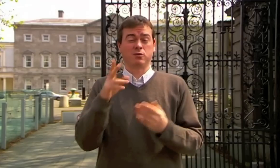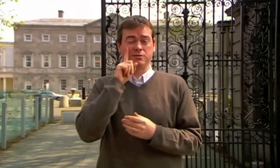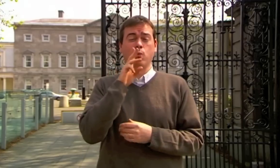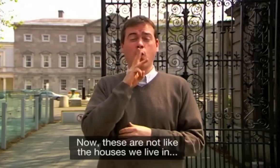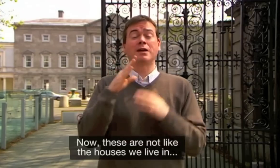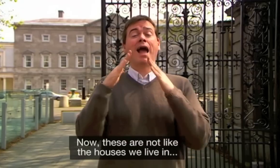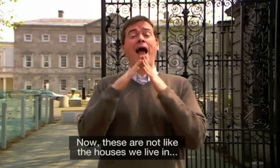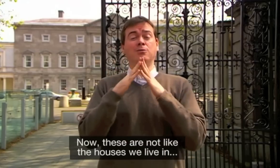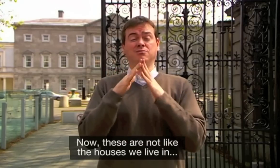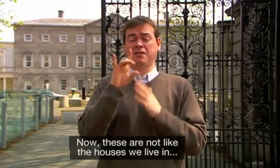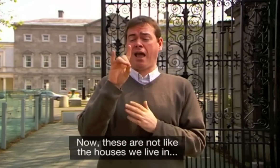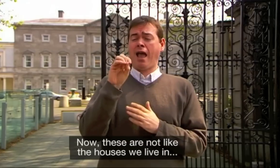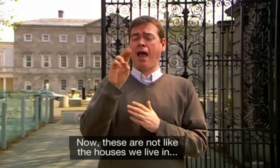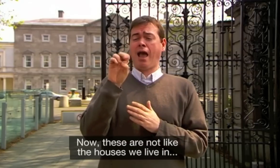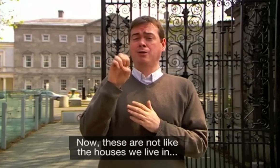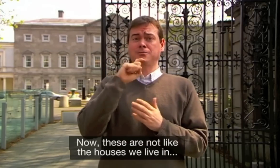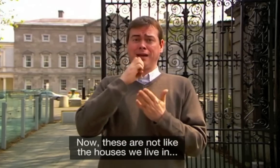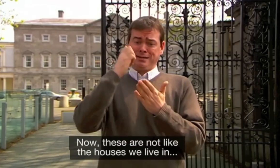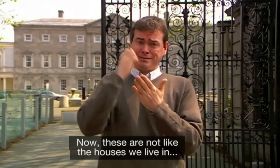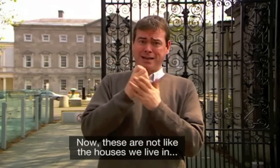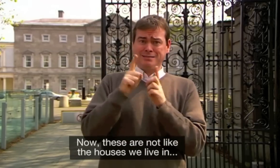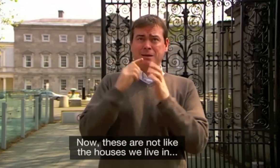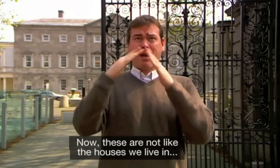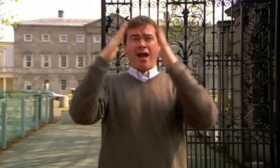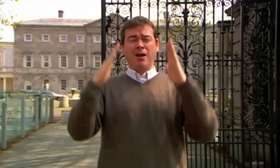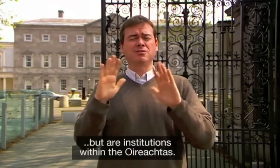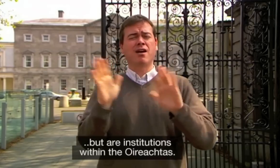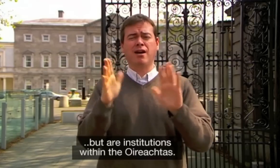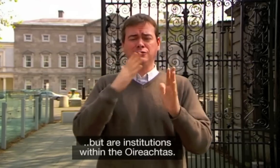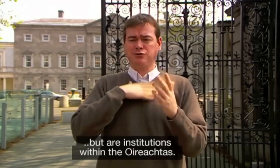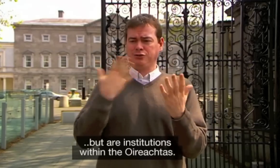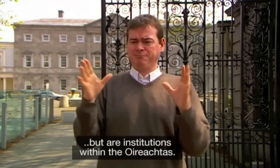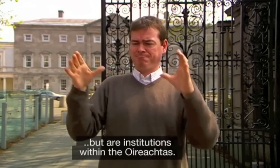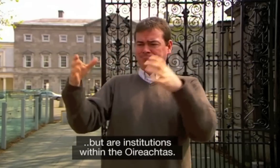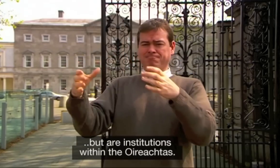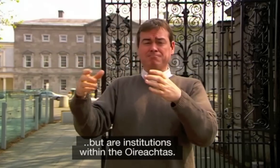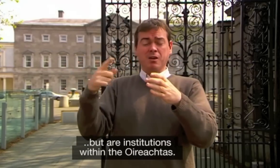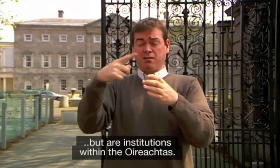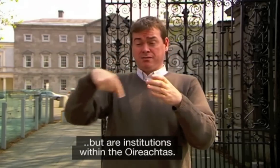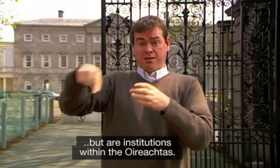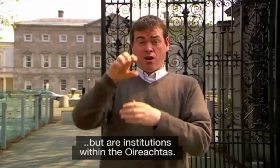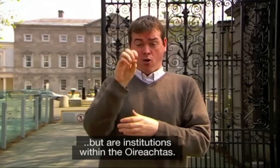Now, these are not like the houses we live in, but are institutions within the Oireachtas.